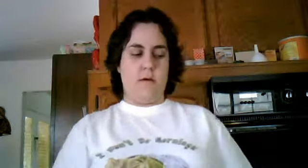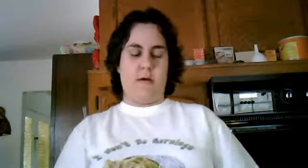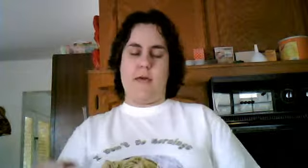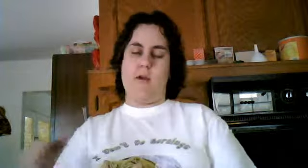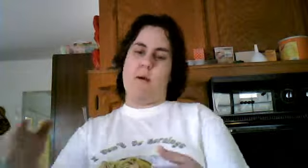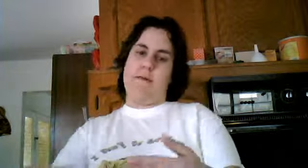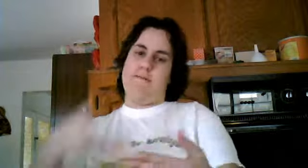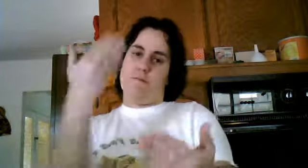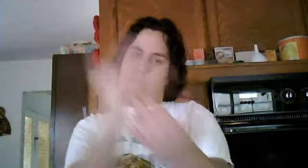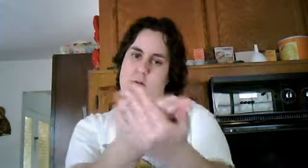And then arrive, arrive.